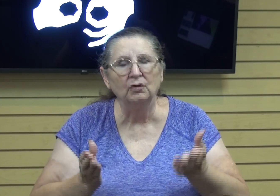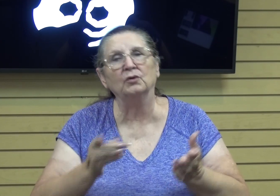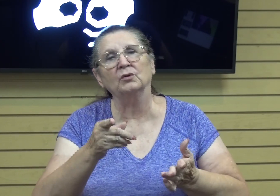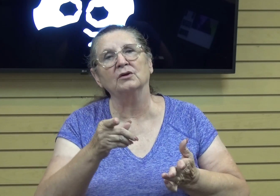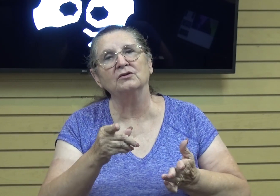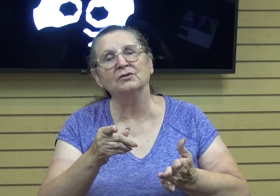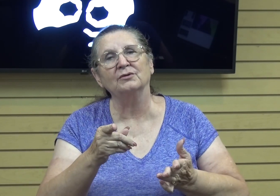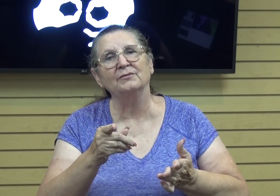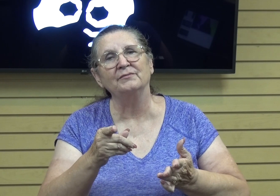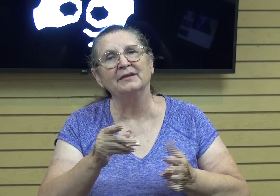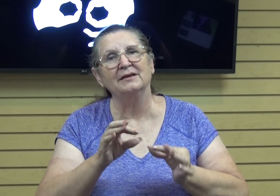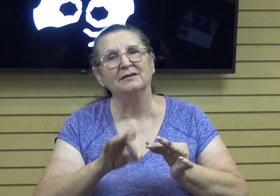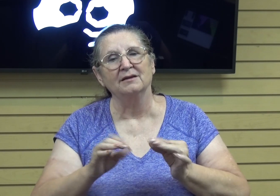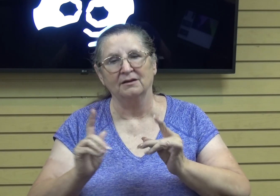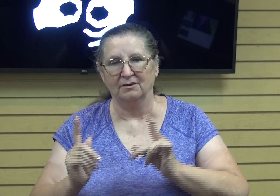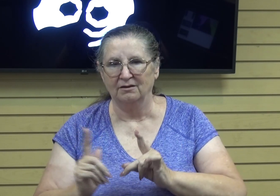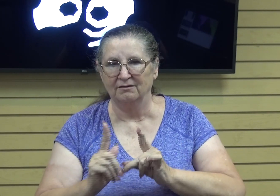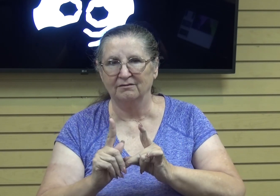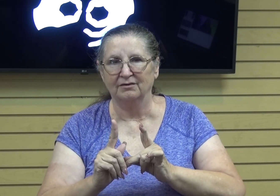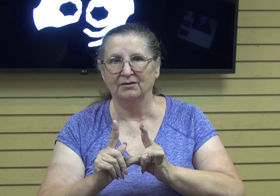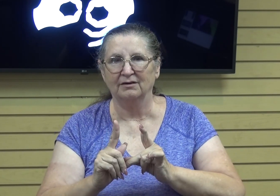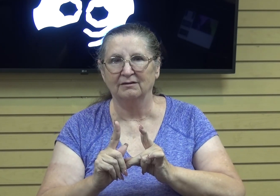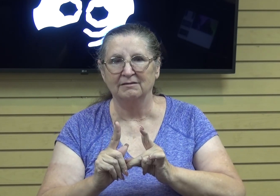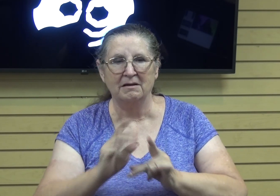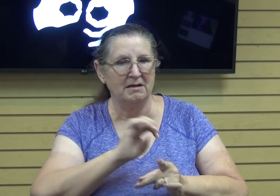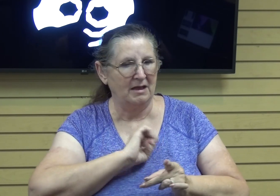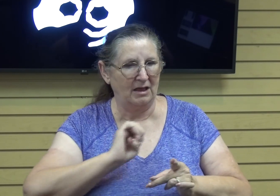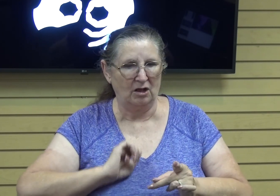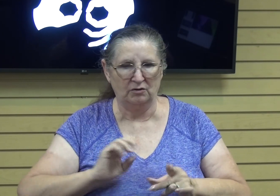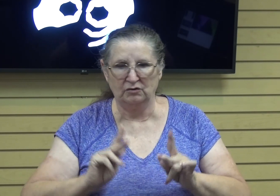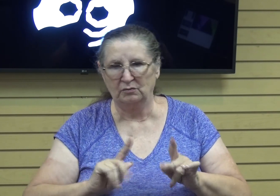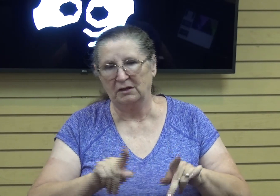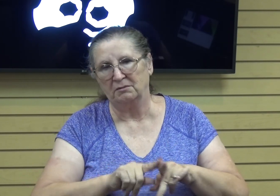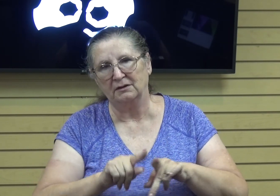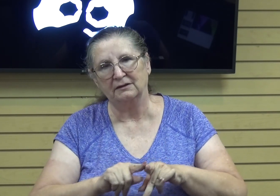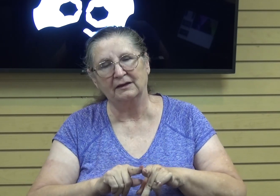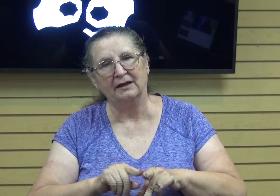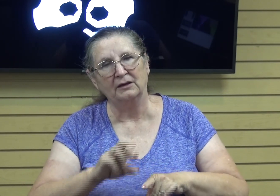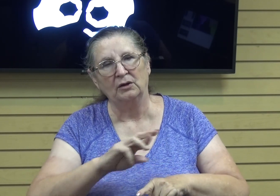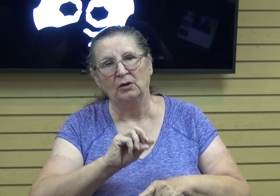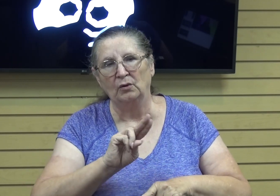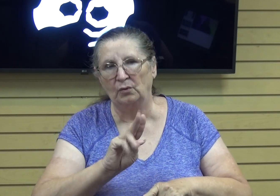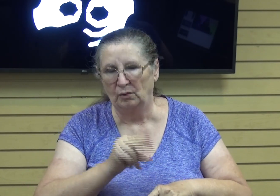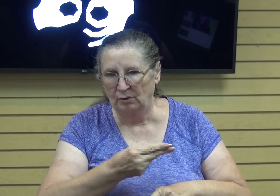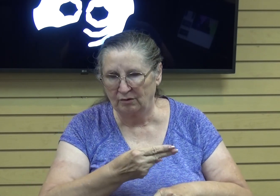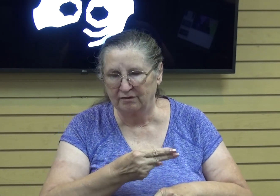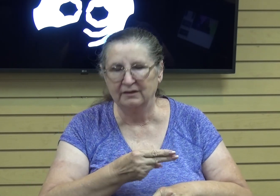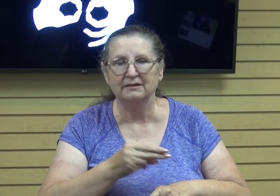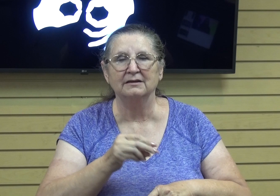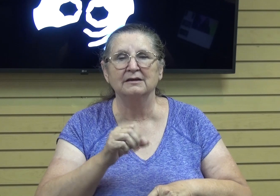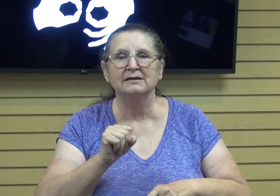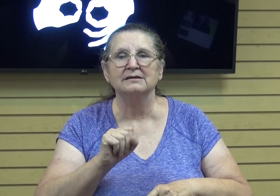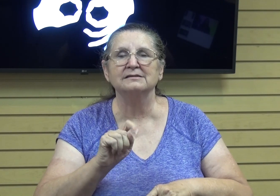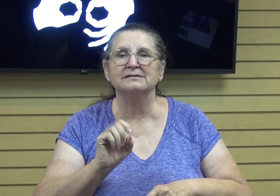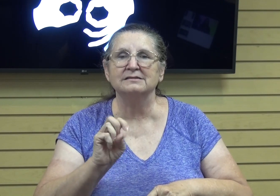just come forward. Usually elders and people like Ruth and Steve will come around and will spot you and go to